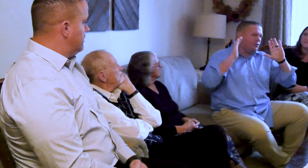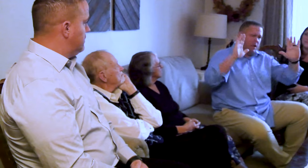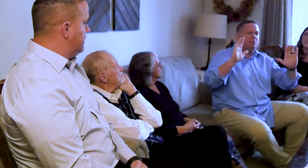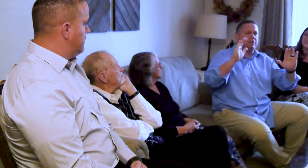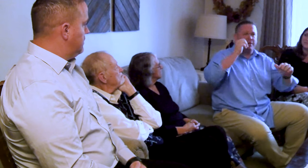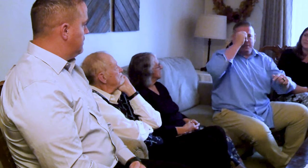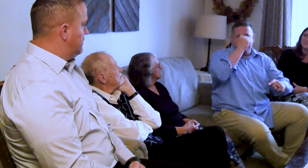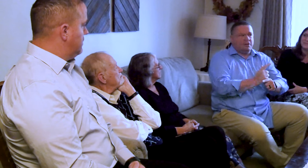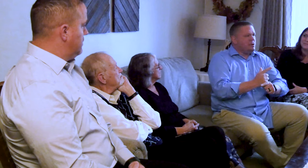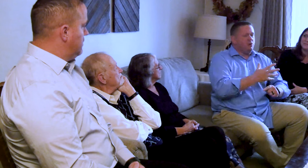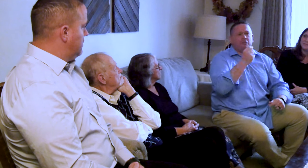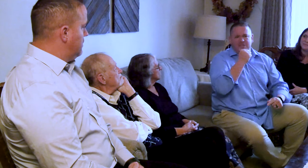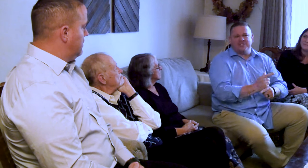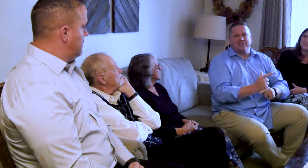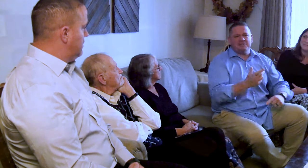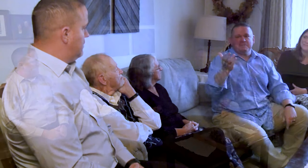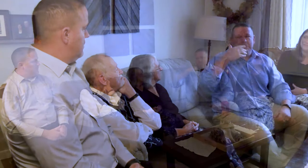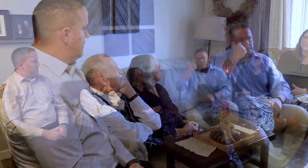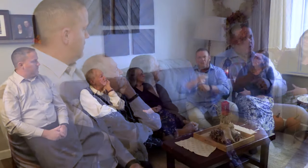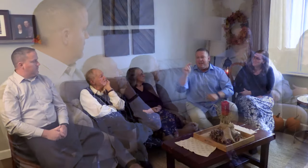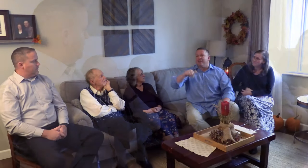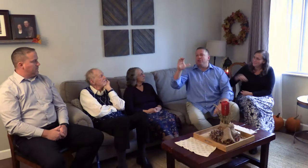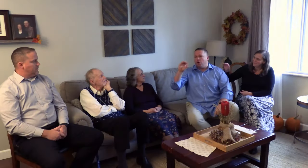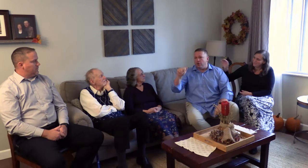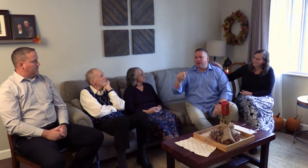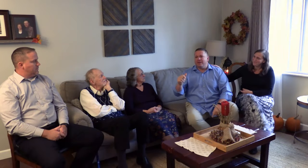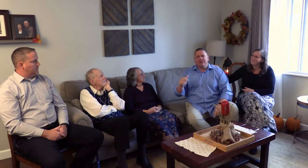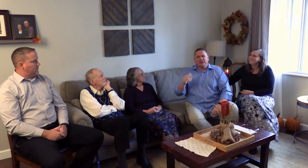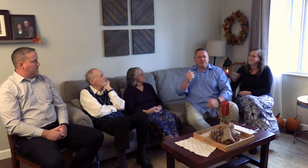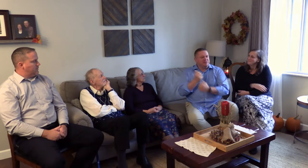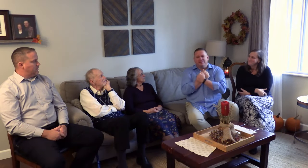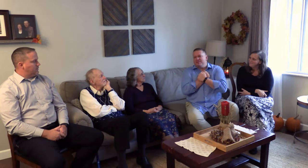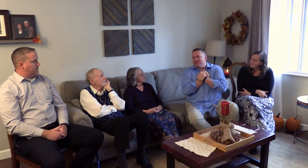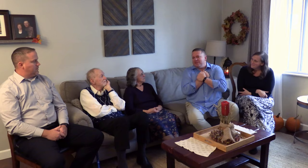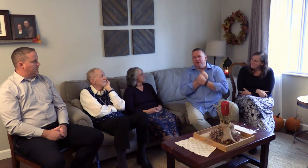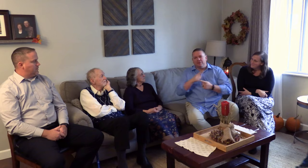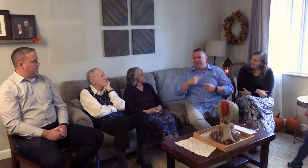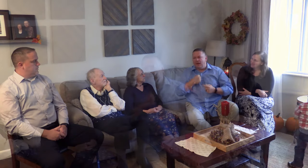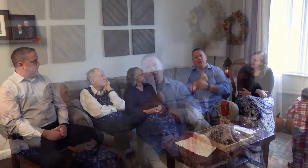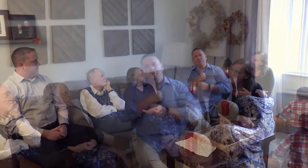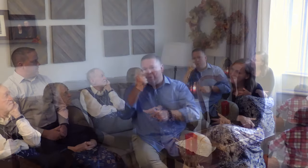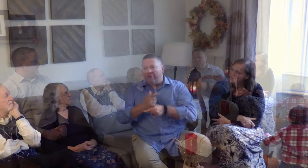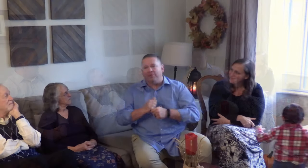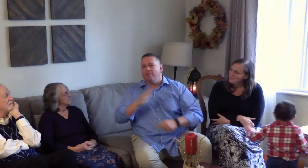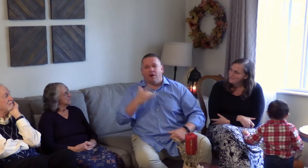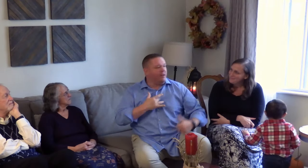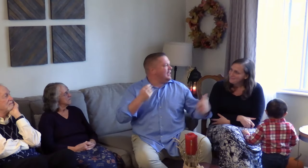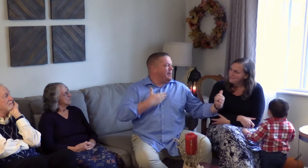incredible brother and sister brother nick of dakota has been such a dear to me I love my brother upon my heart and